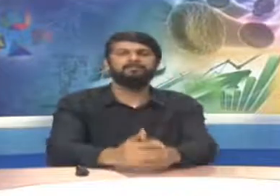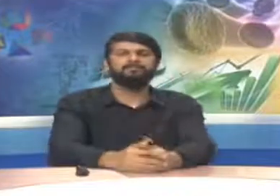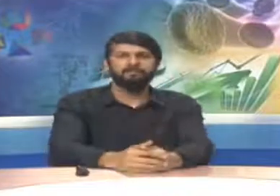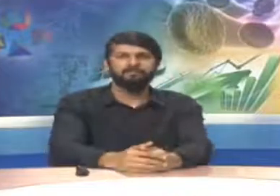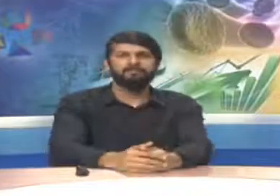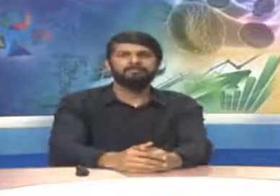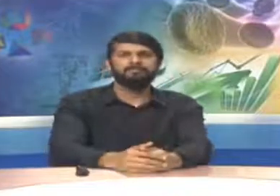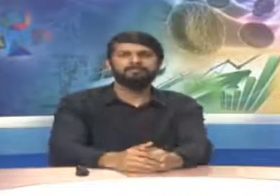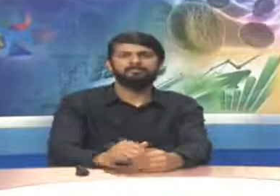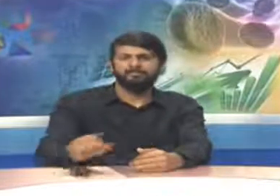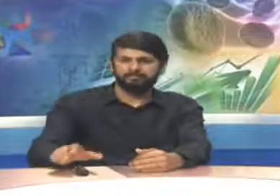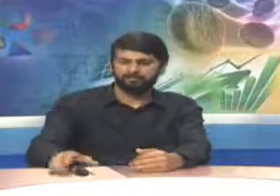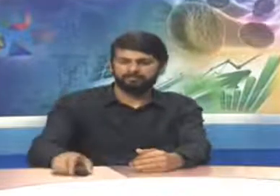Gandhiji was said,